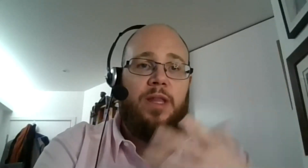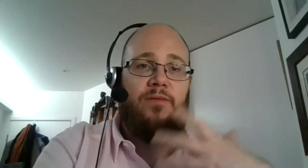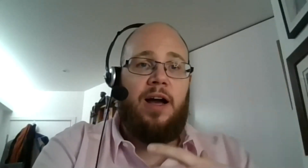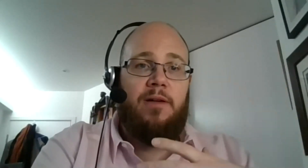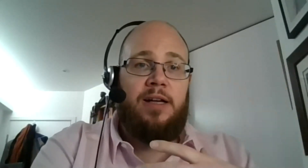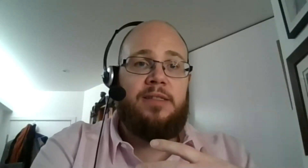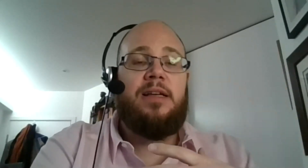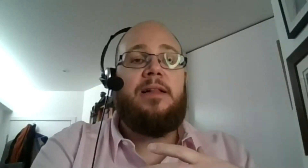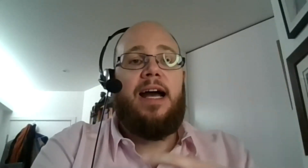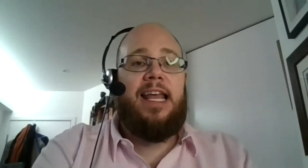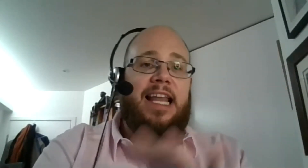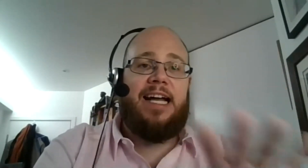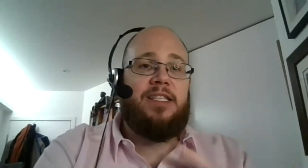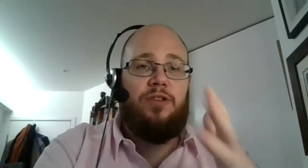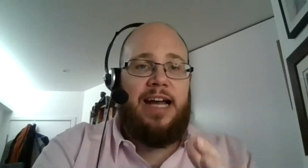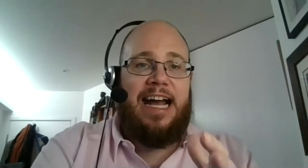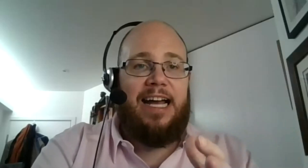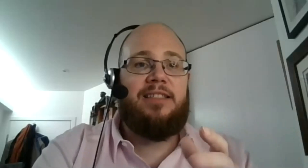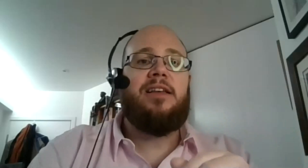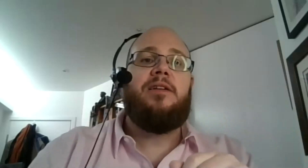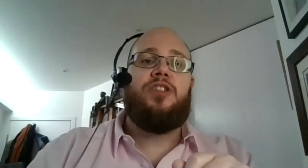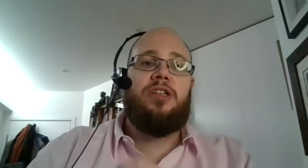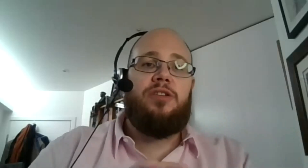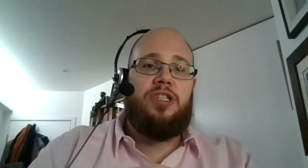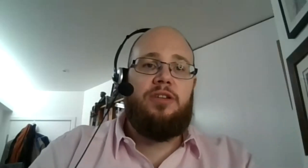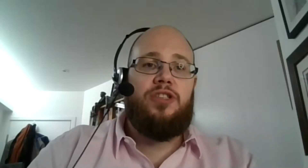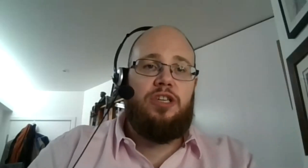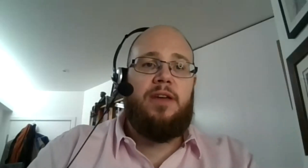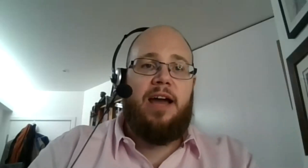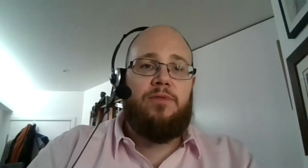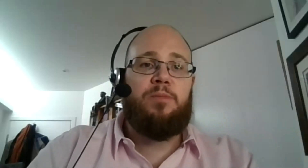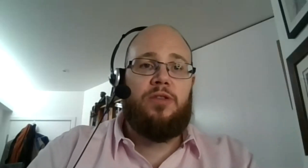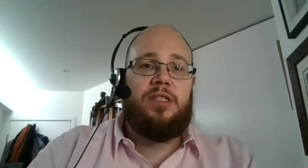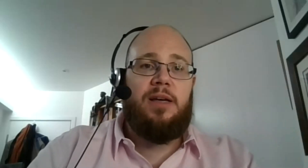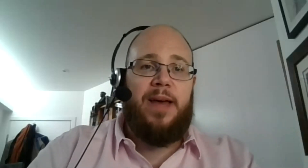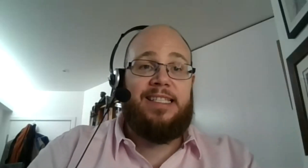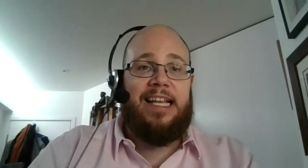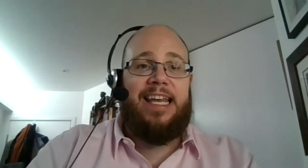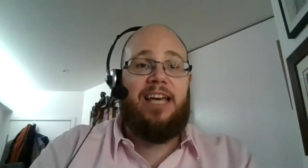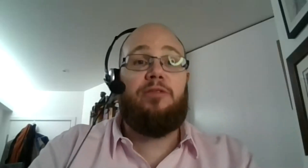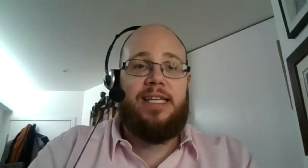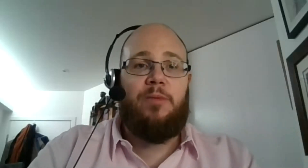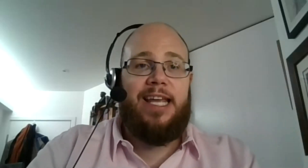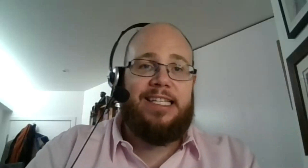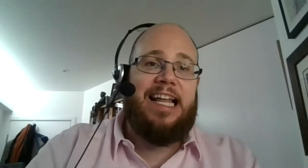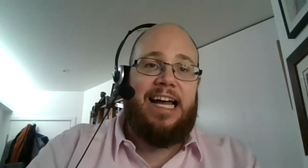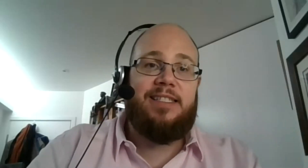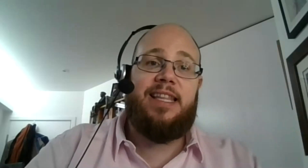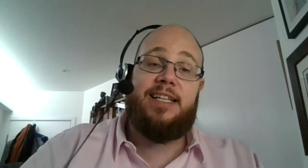the virus and it lands on your hands, do you get a response that basically kills it when it lands and that